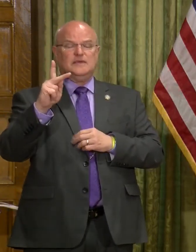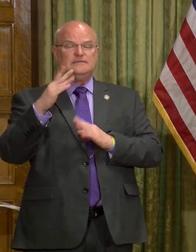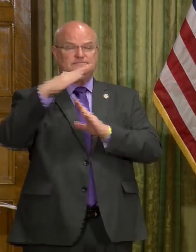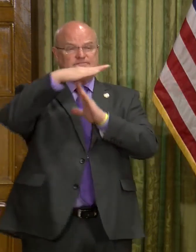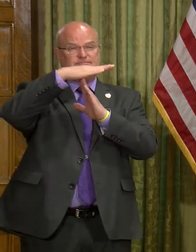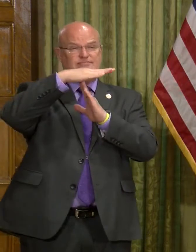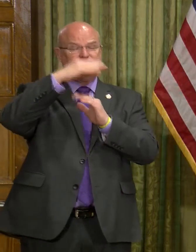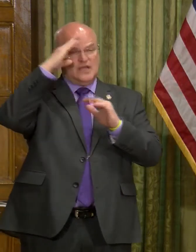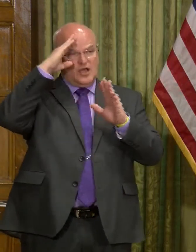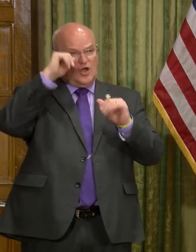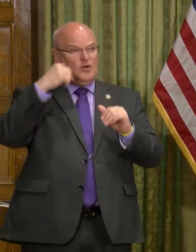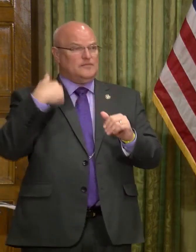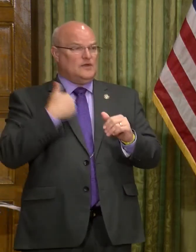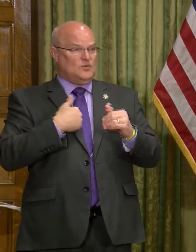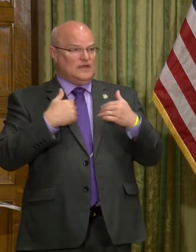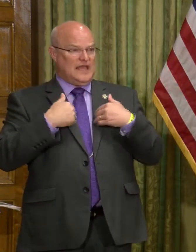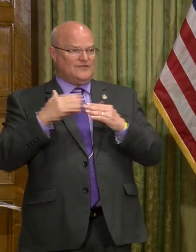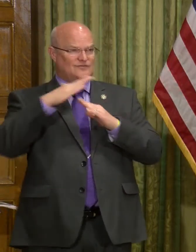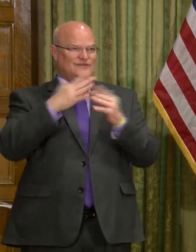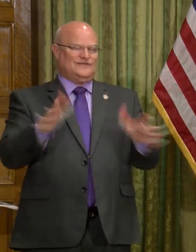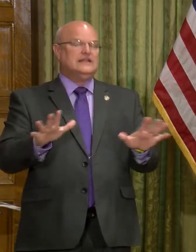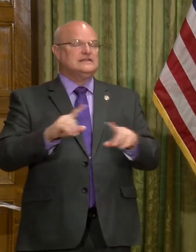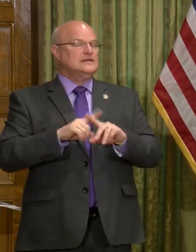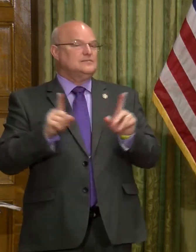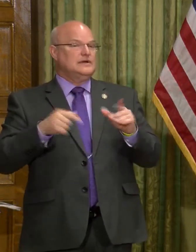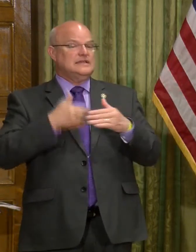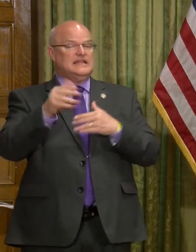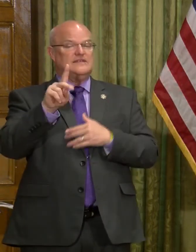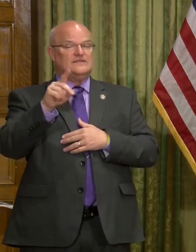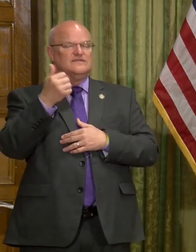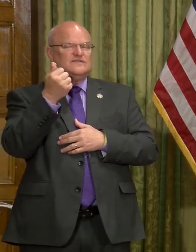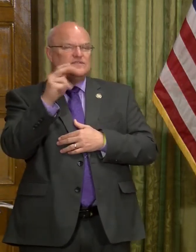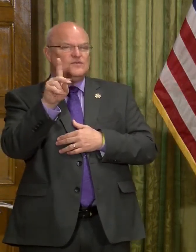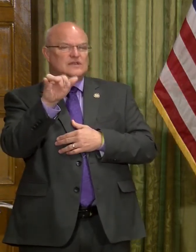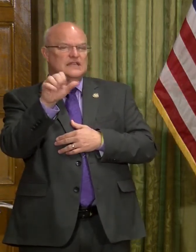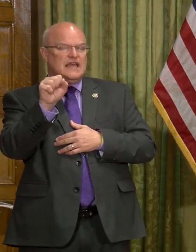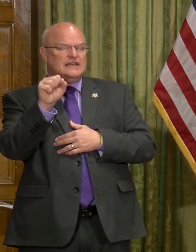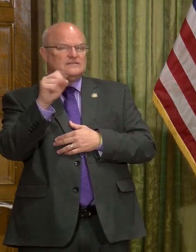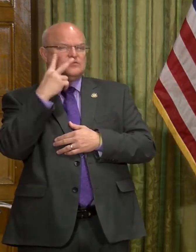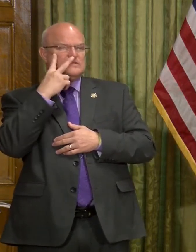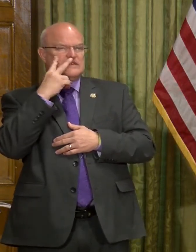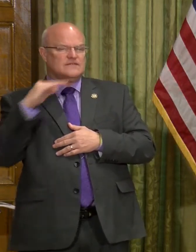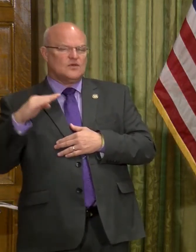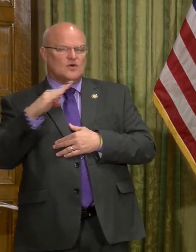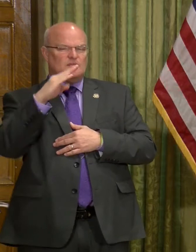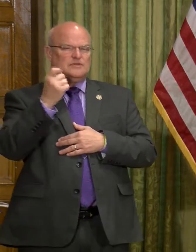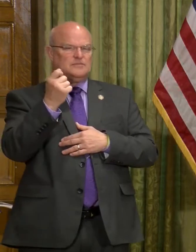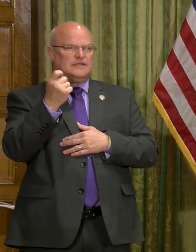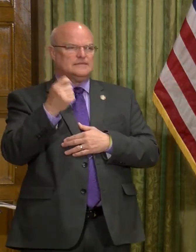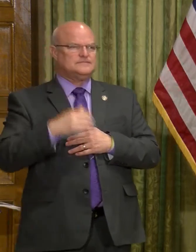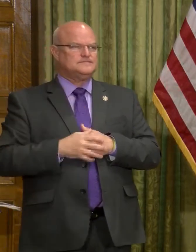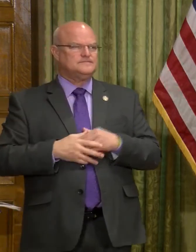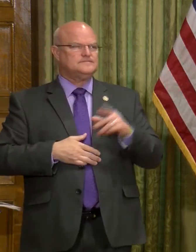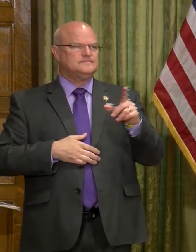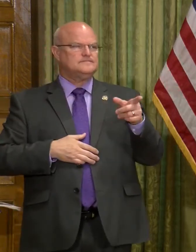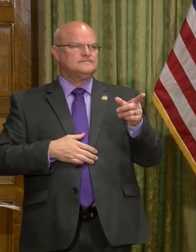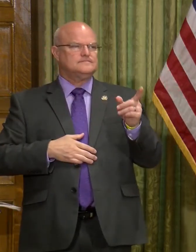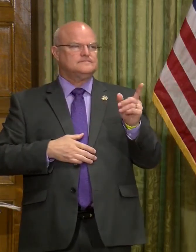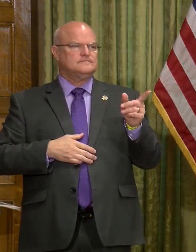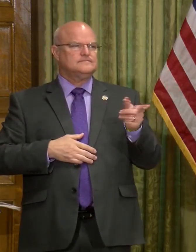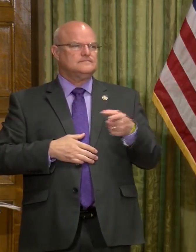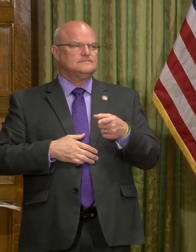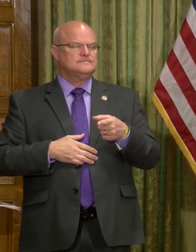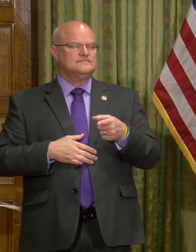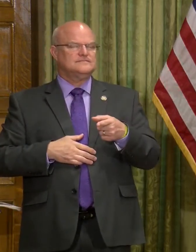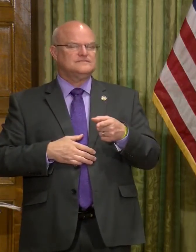hope that we have reached it, but next couple of days we'll probably see cases go up a little bit. Yes? Governor, just